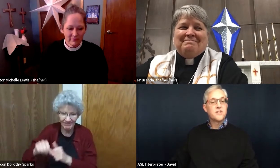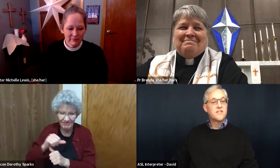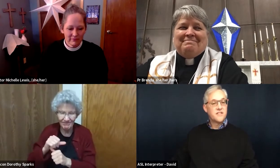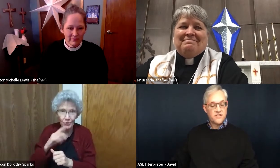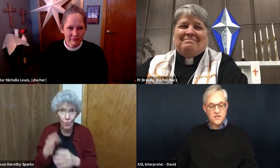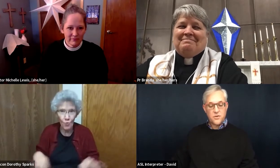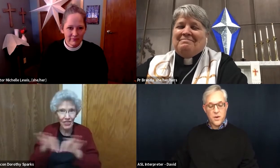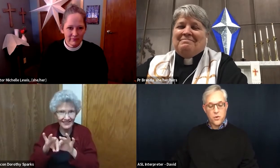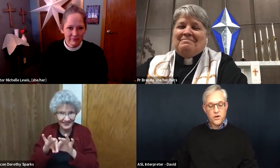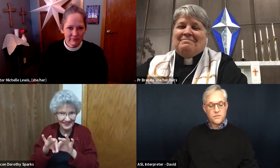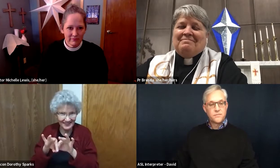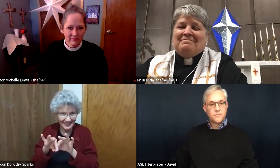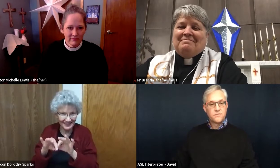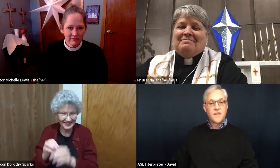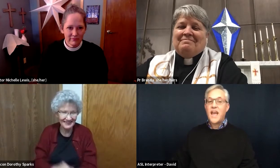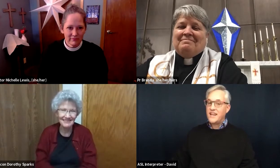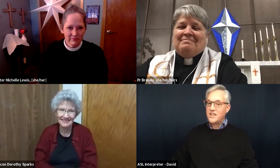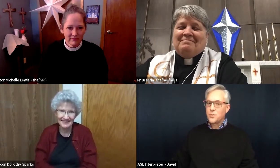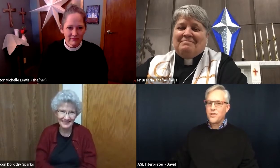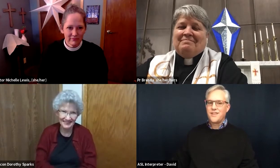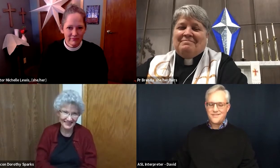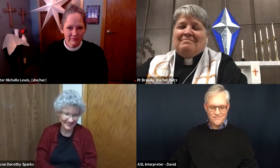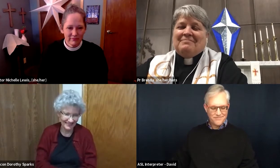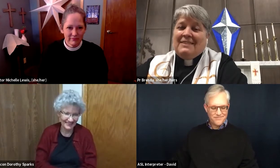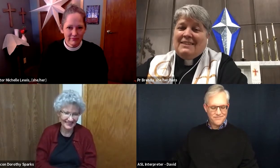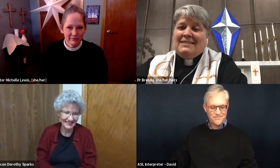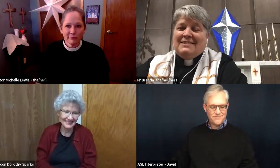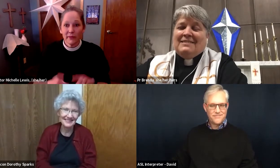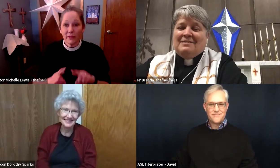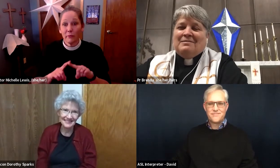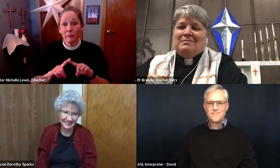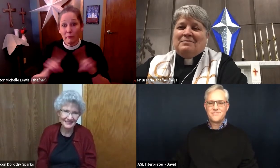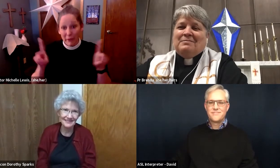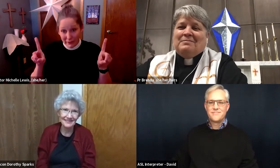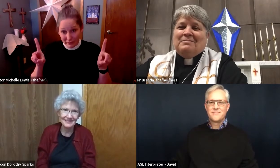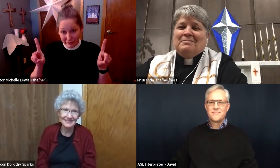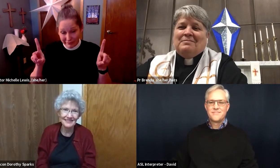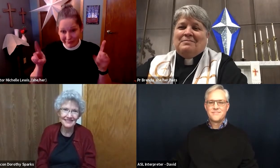and persistence to do that work, and it is worth it.